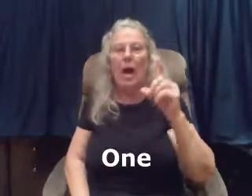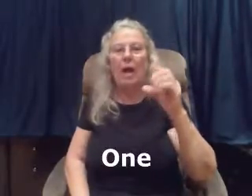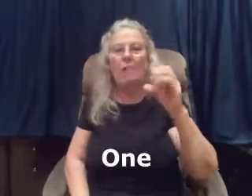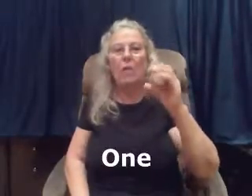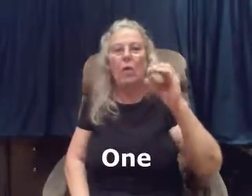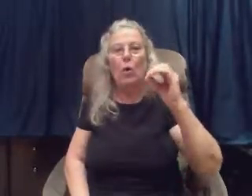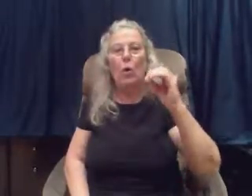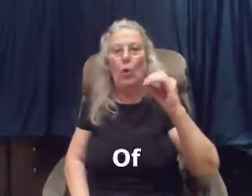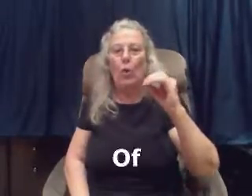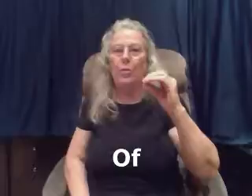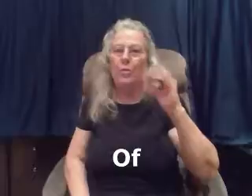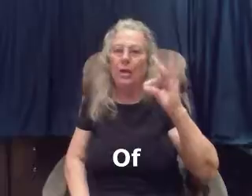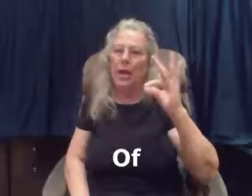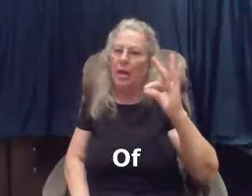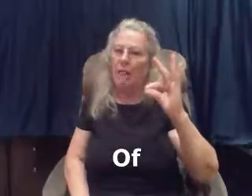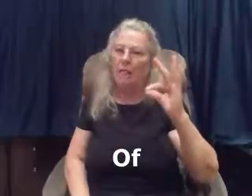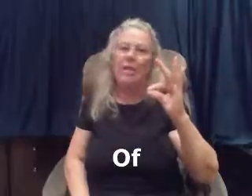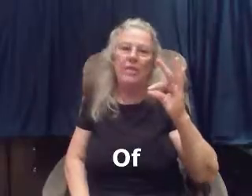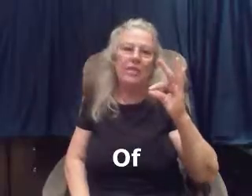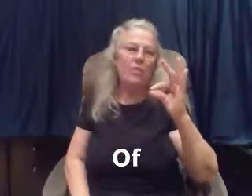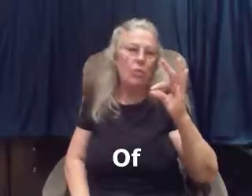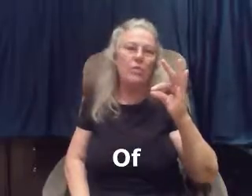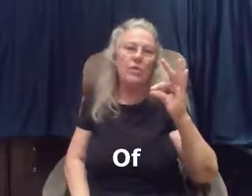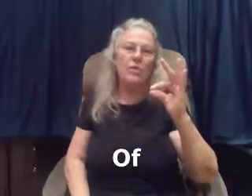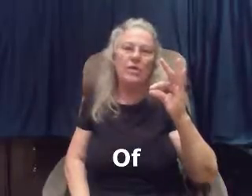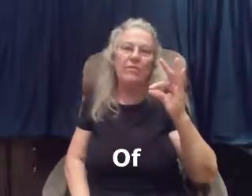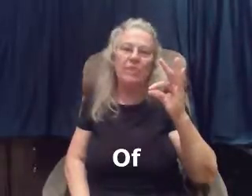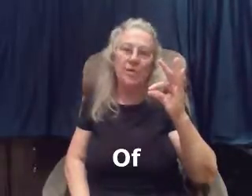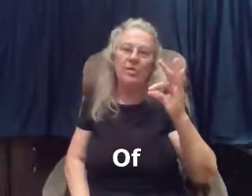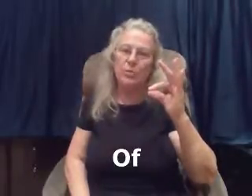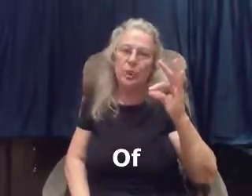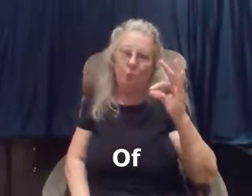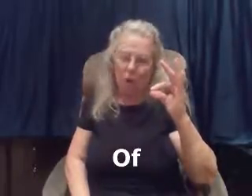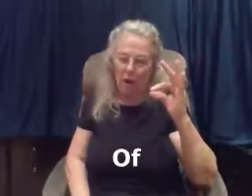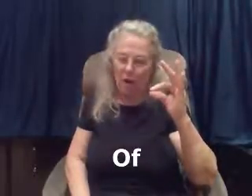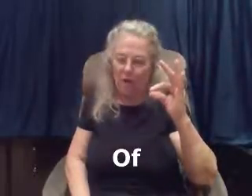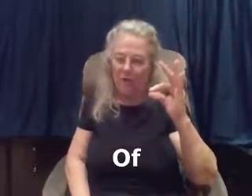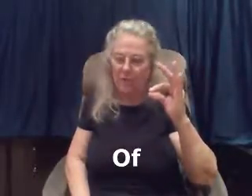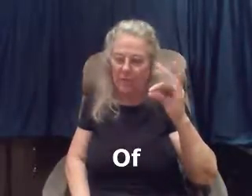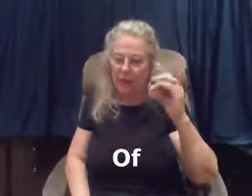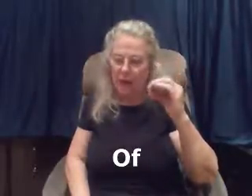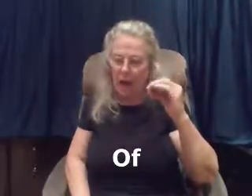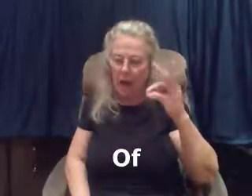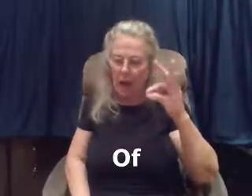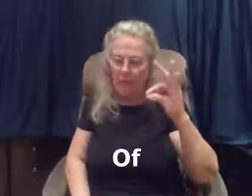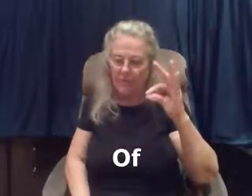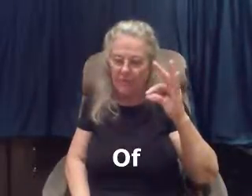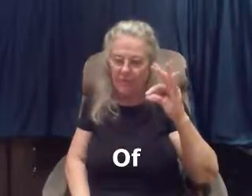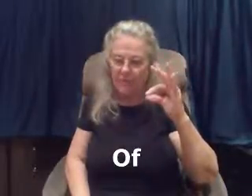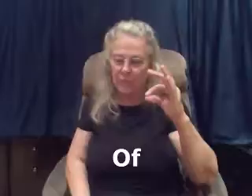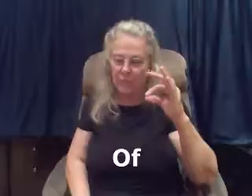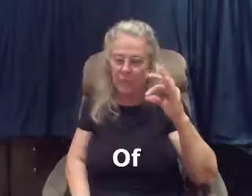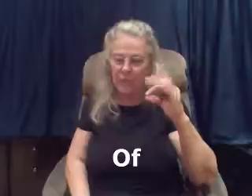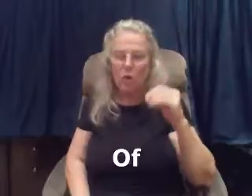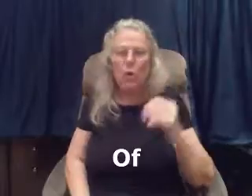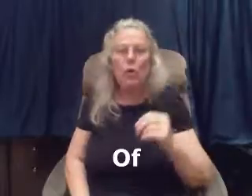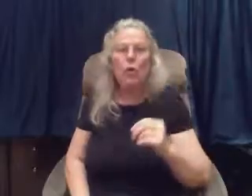Of, O-F. That's a word that we finger spell more often. Of.